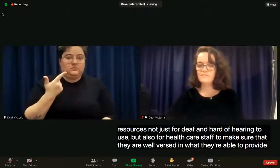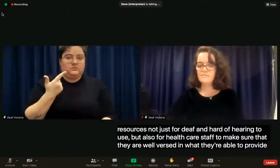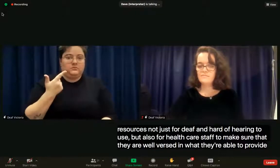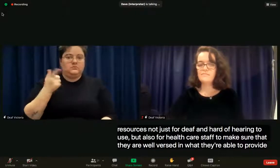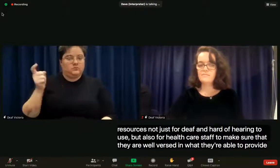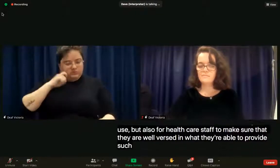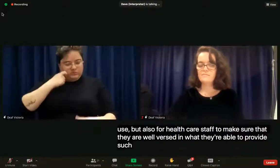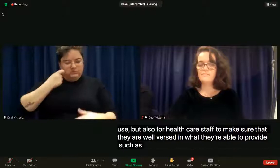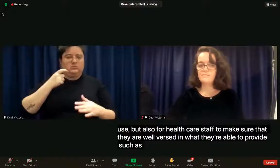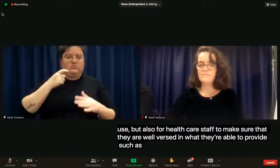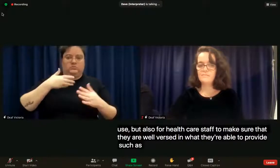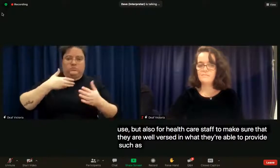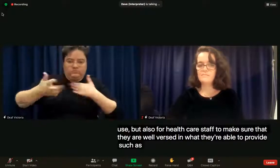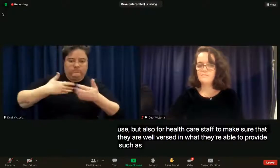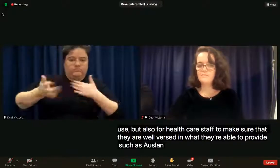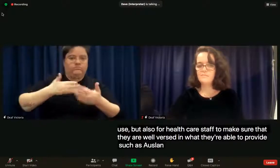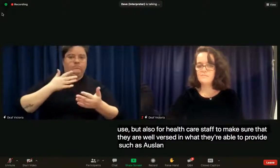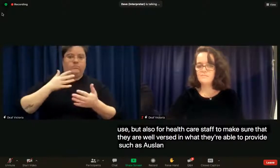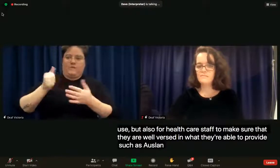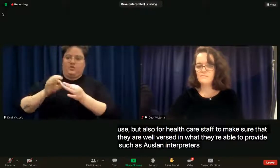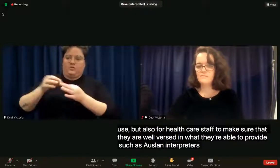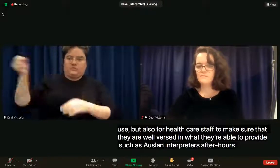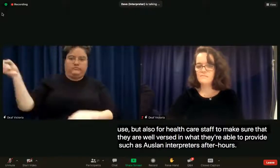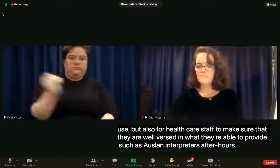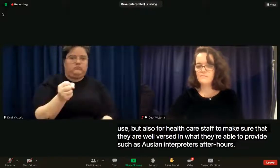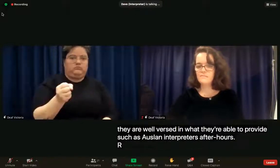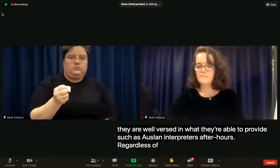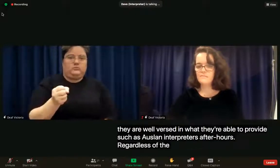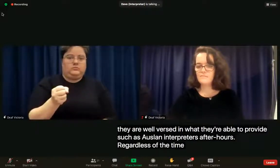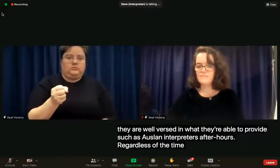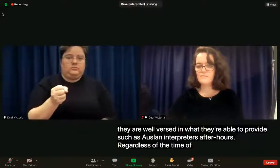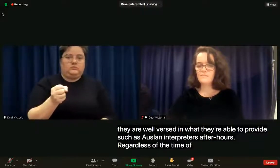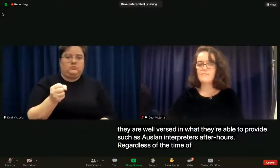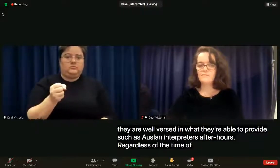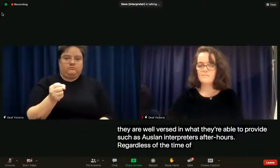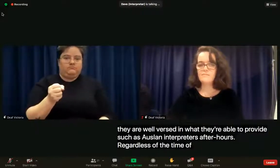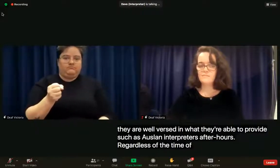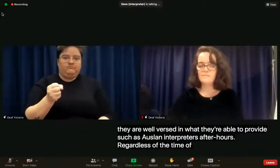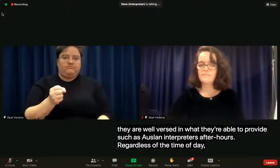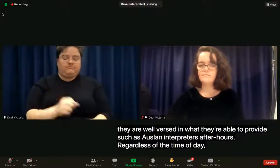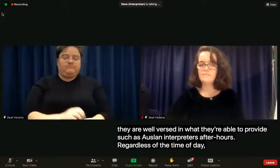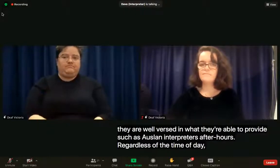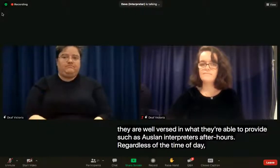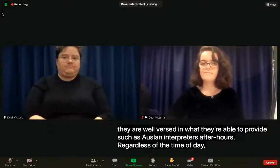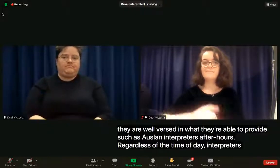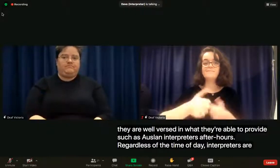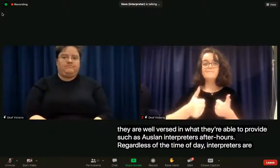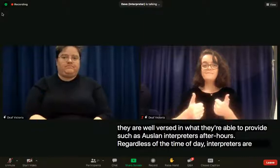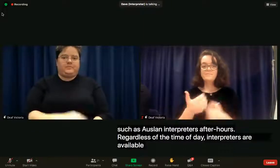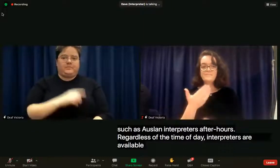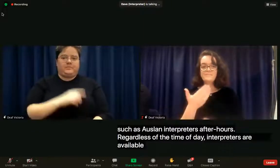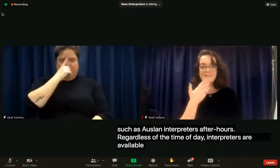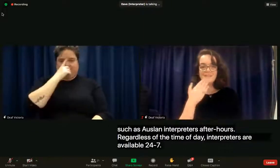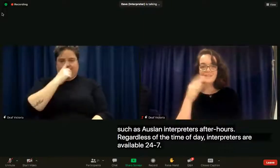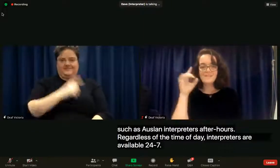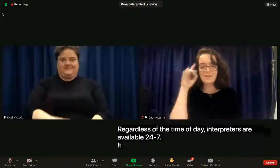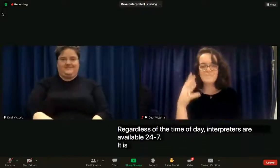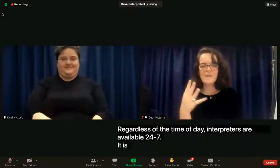Regardless of the time of day, interpreters are available 24/7, and it is the hospital's responsibility to provide them.